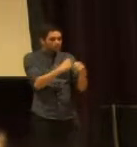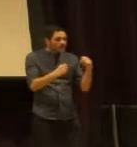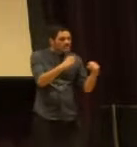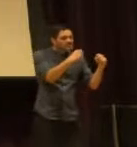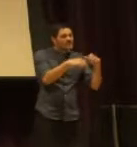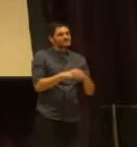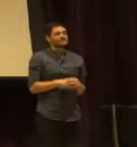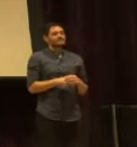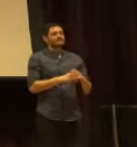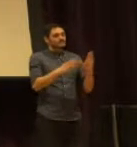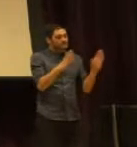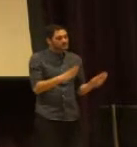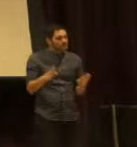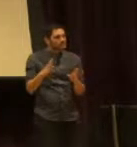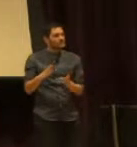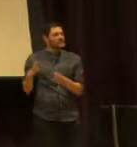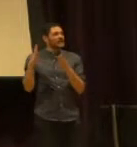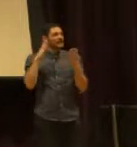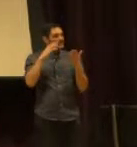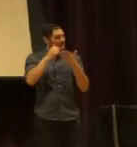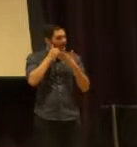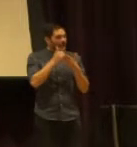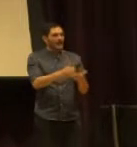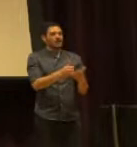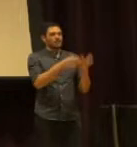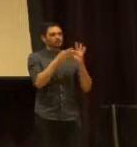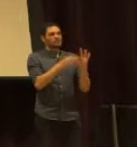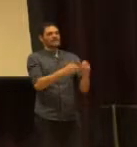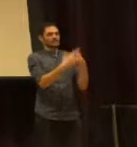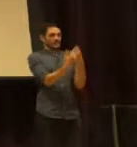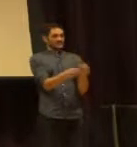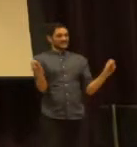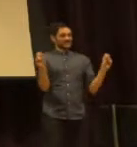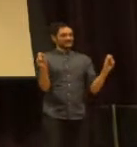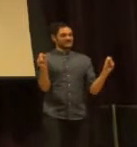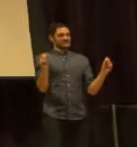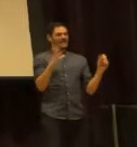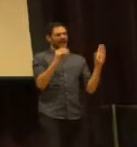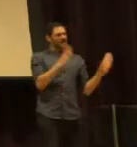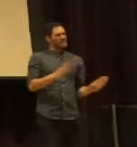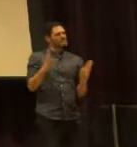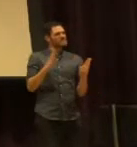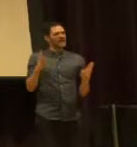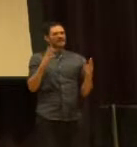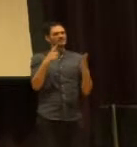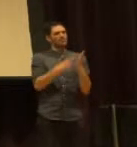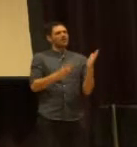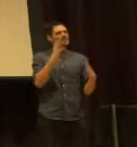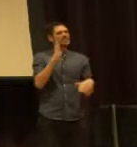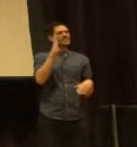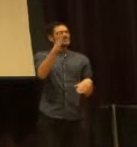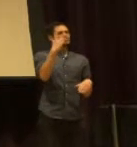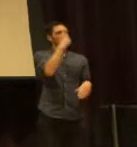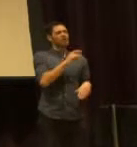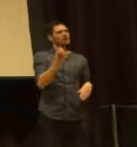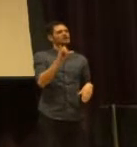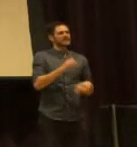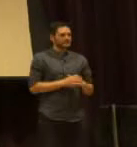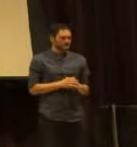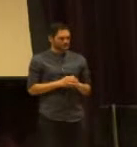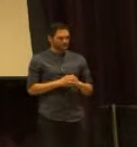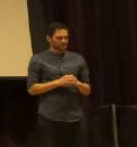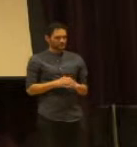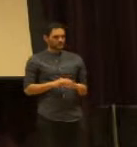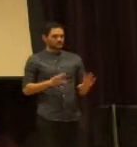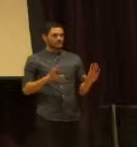plan around safety, to plan what the future of their local communities looks like. Do I think that is safe